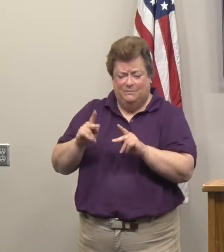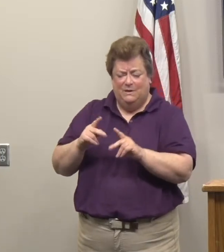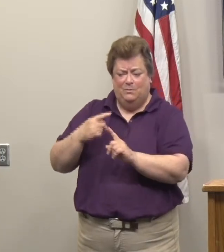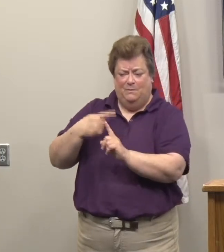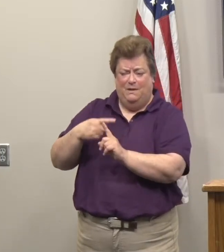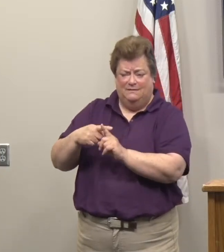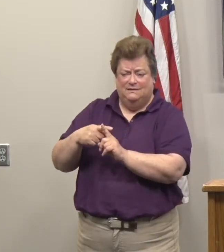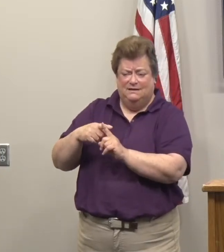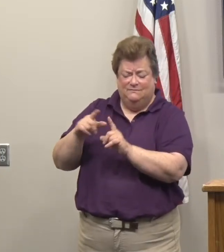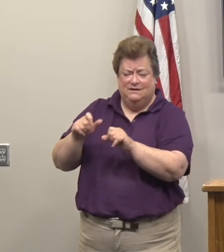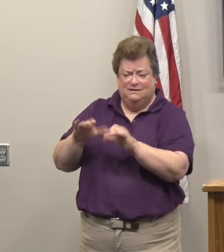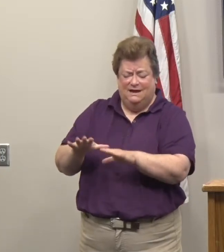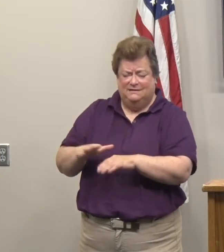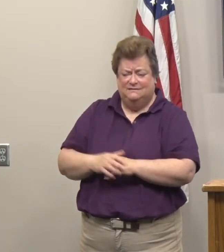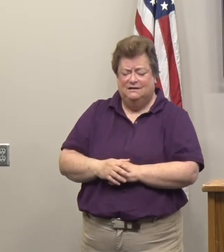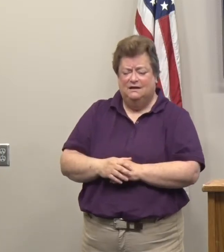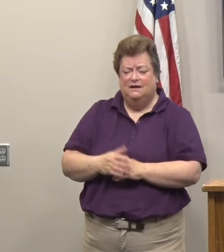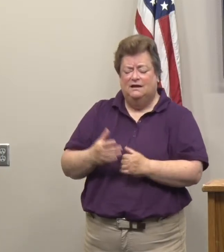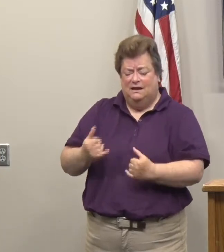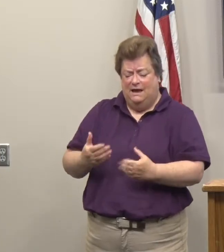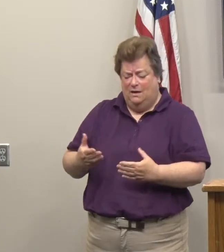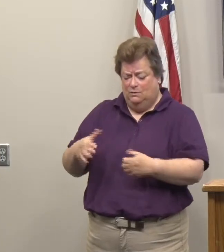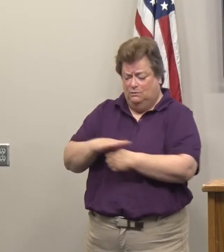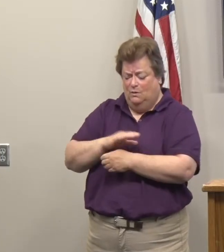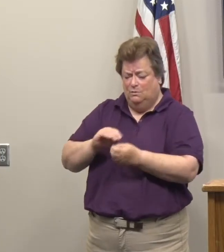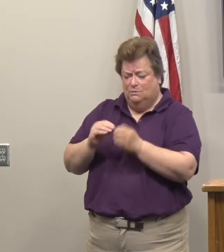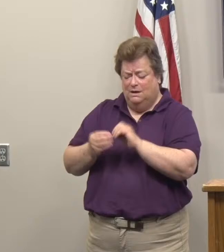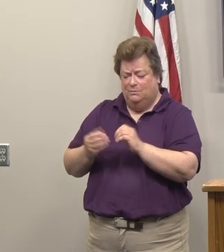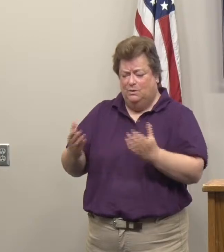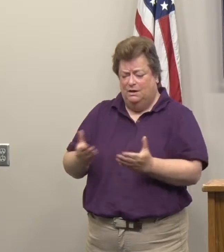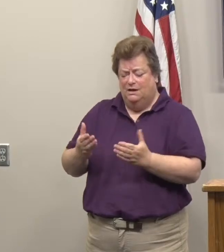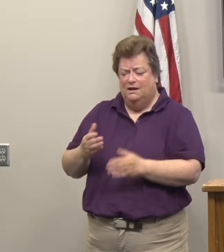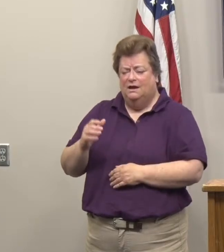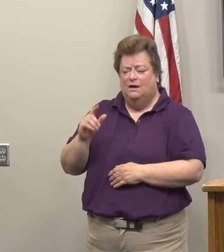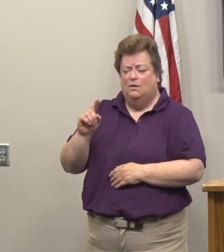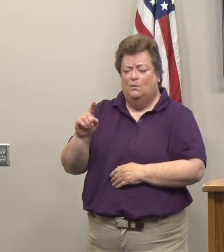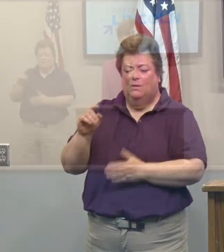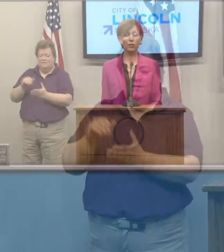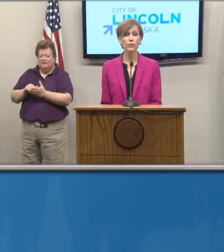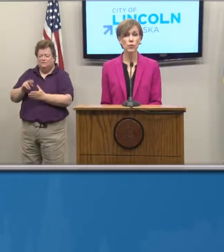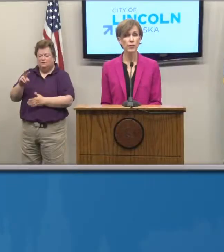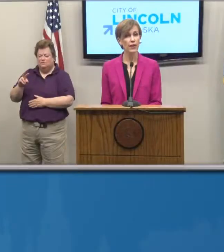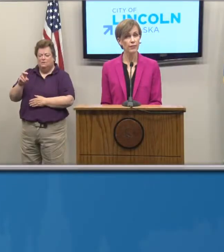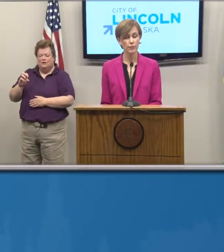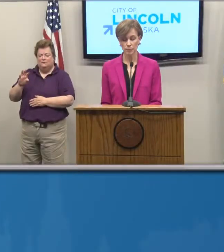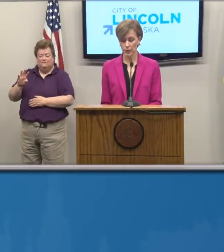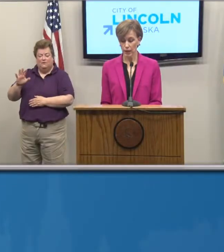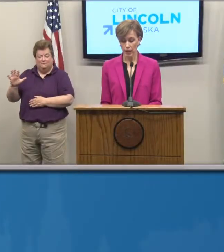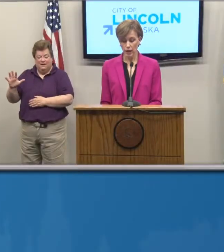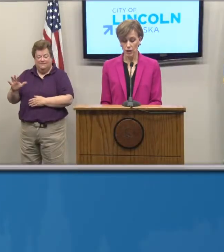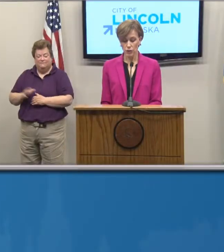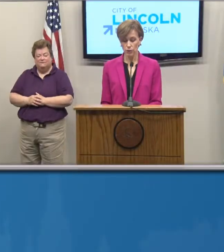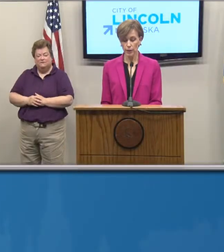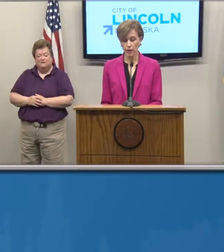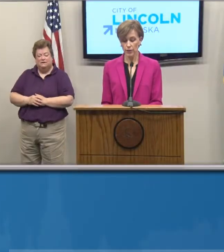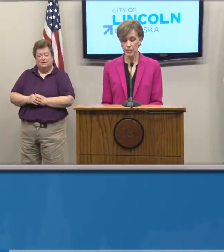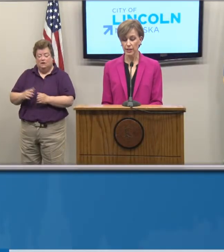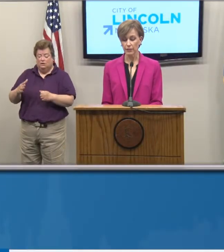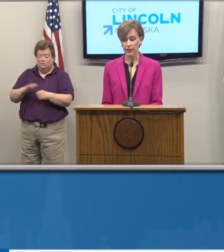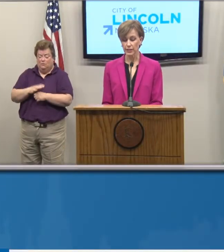for COVID-19. The total number of lab-confirmed cases in Lincoln now stands at 1,245. Our